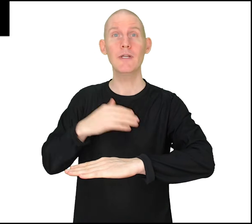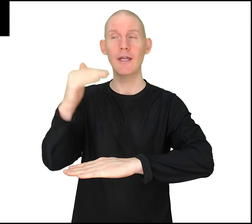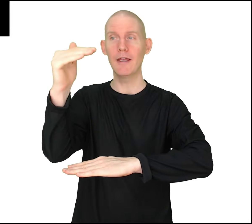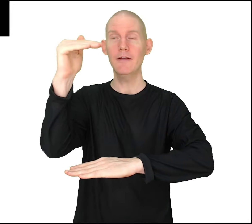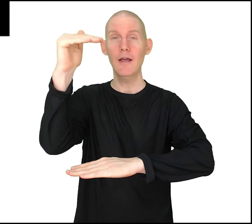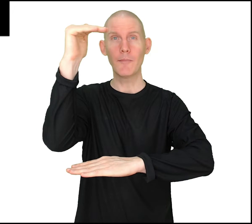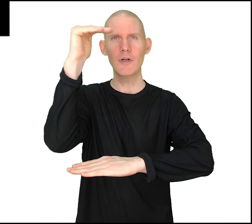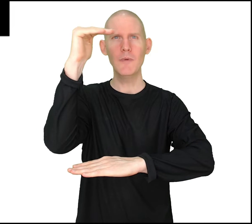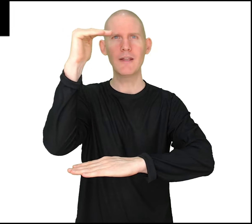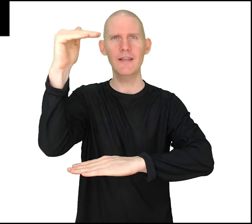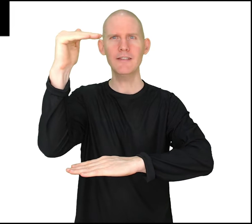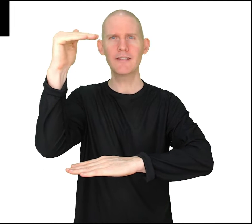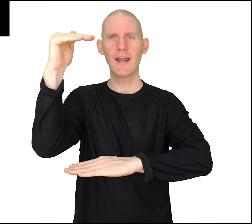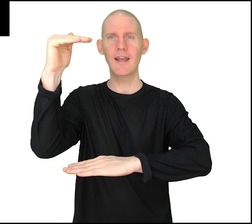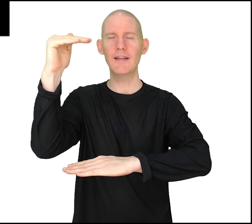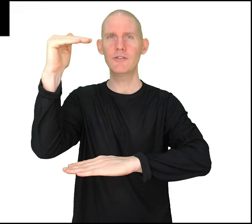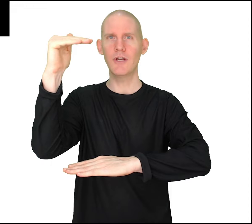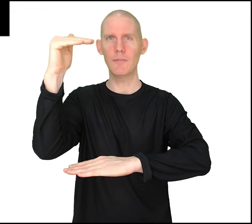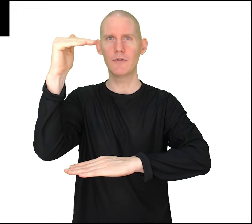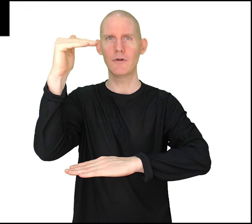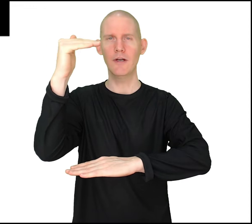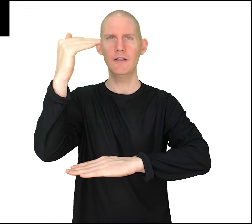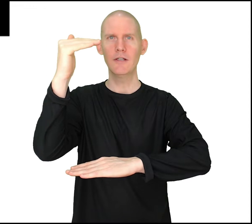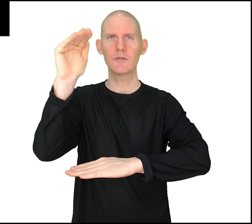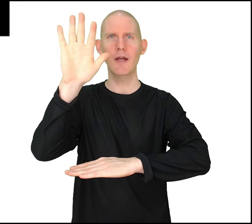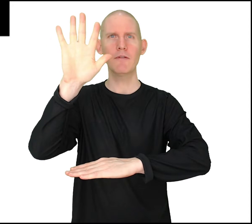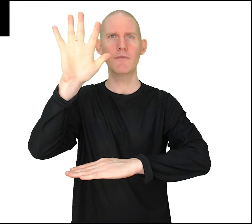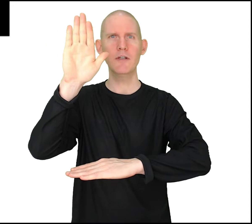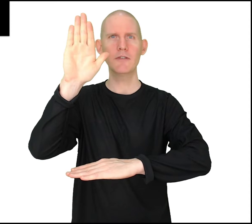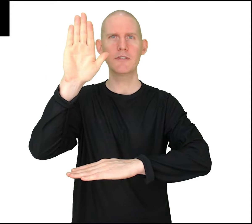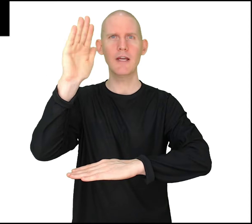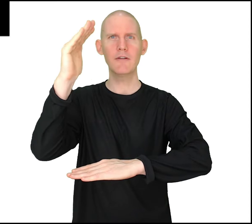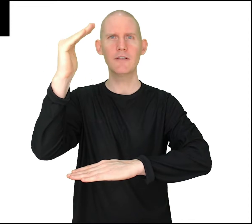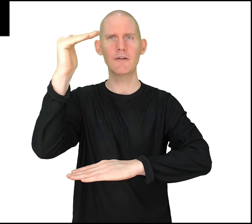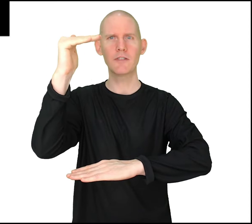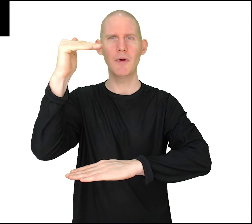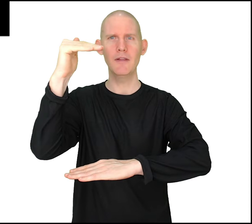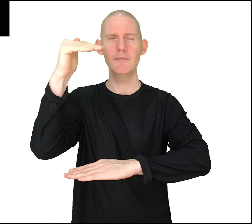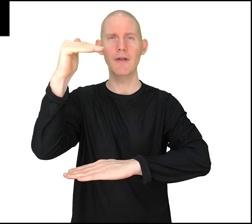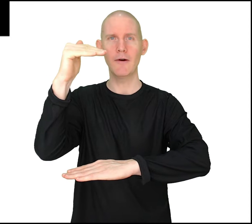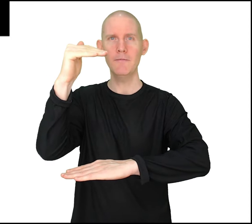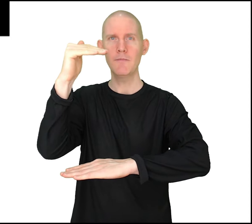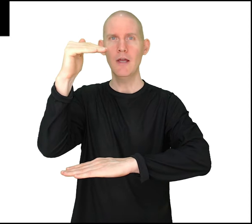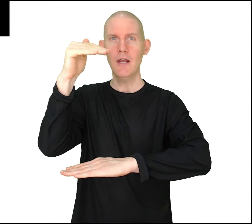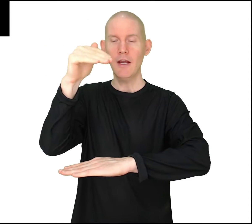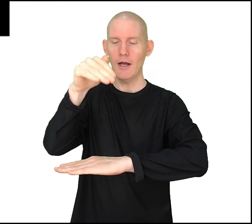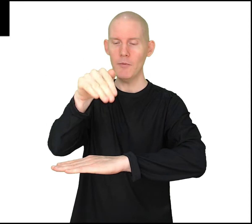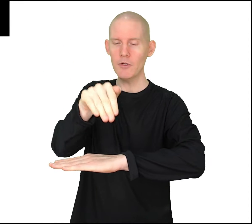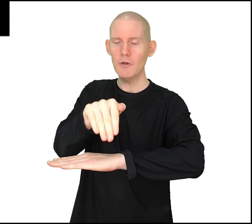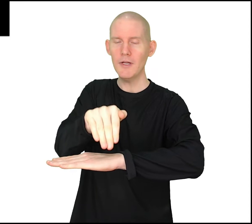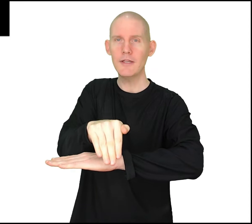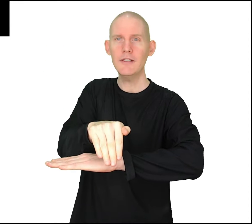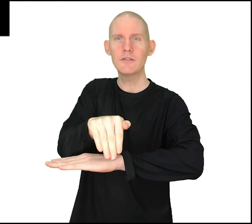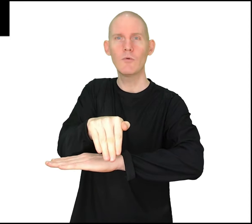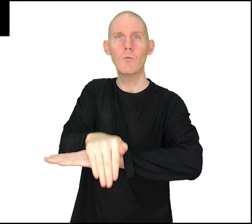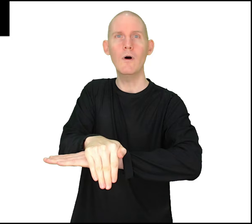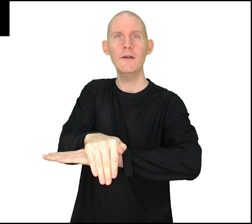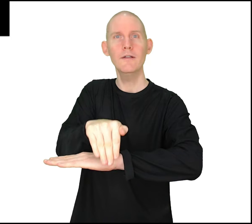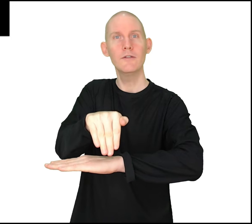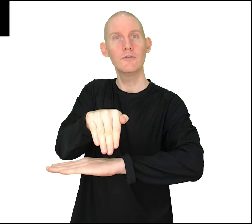hand, I'm going to make this hand shape, right? So we have the fingers together, now just bend them down. Now I'm going to go like this, 1,